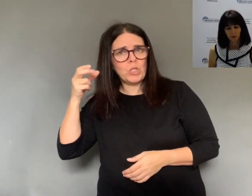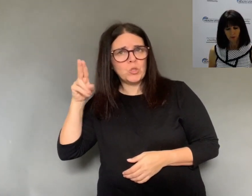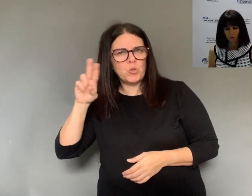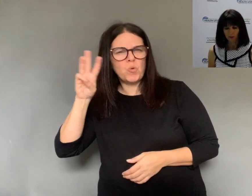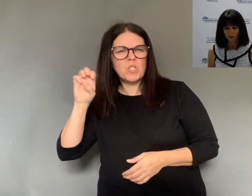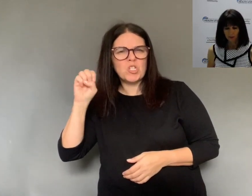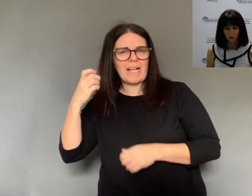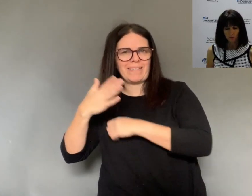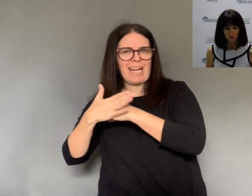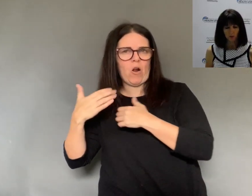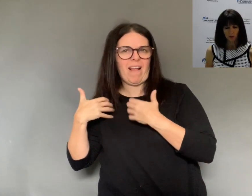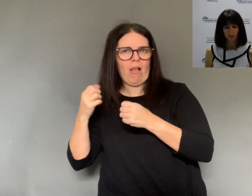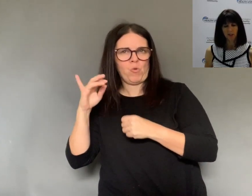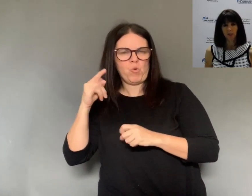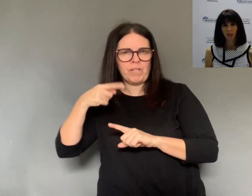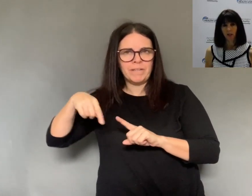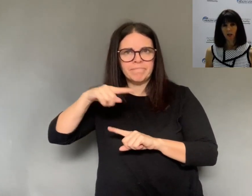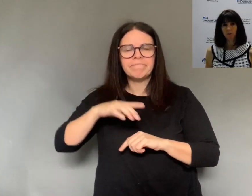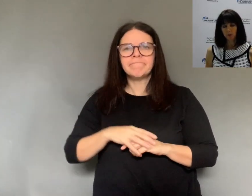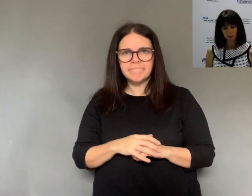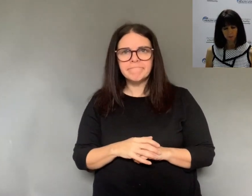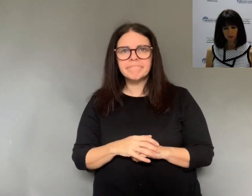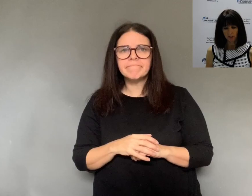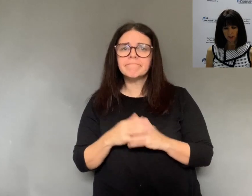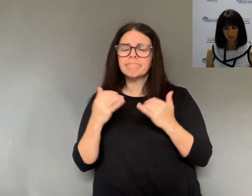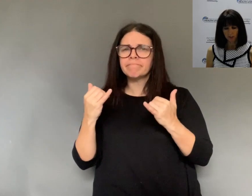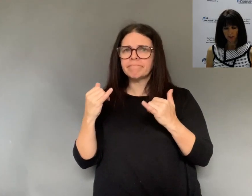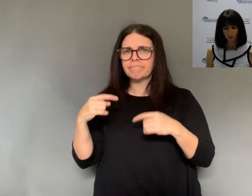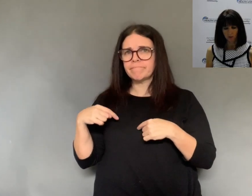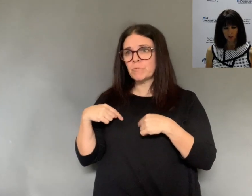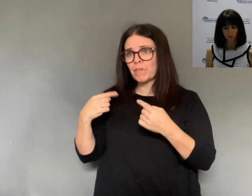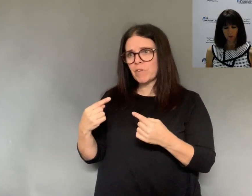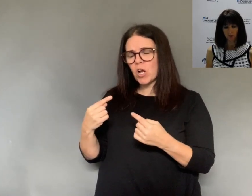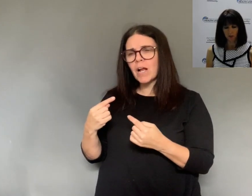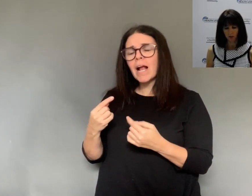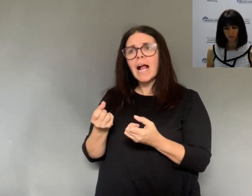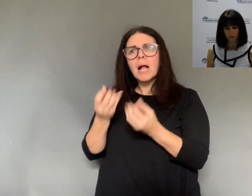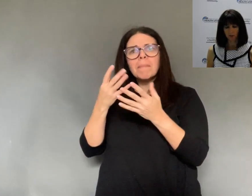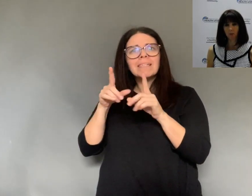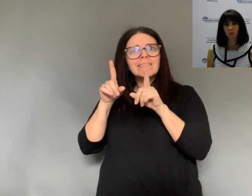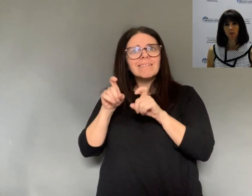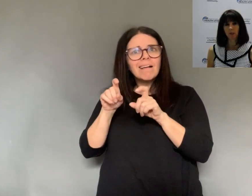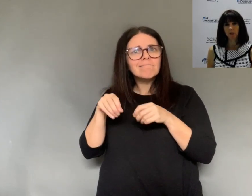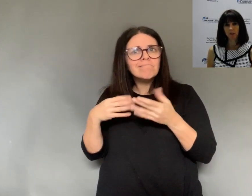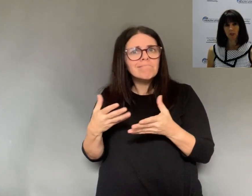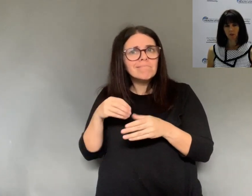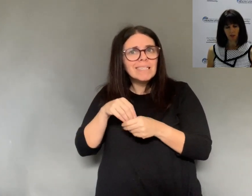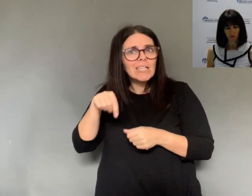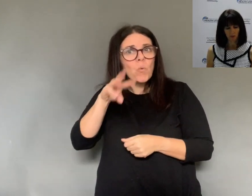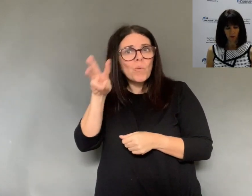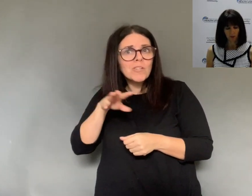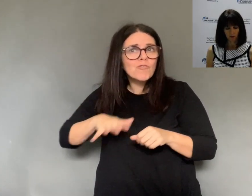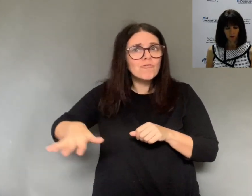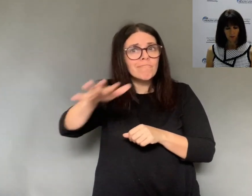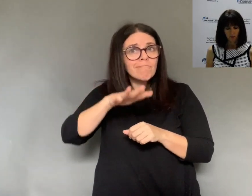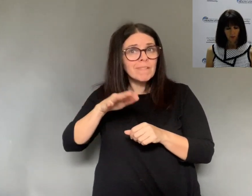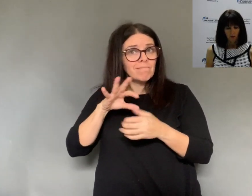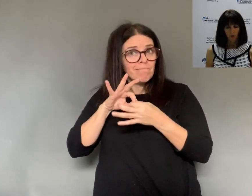Welcome everyone. Thank you for joining us today. I'm Theresa Marentette, CEO and Chief Nursing Officer of the Windsor-Essex County Health